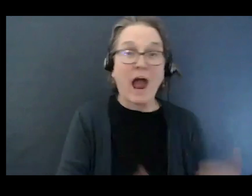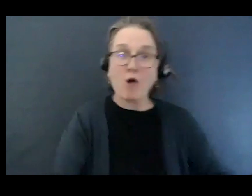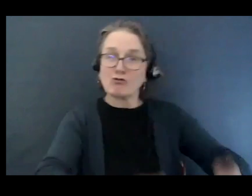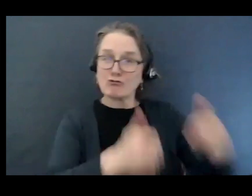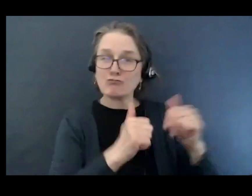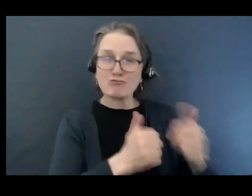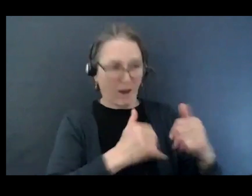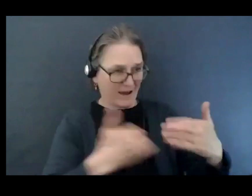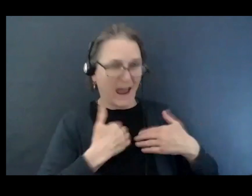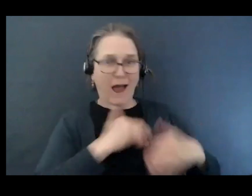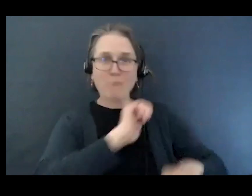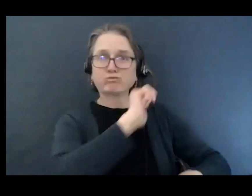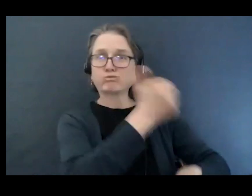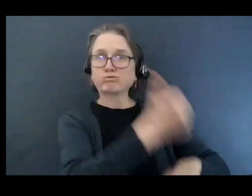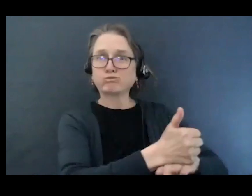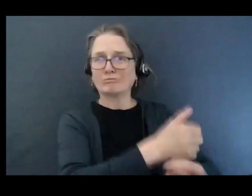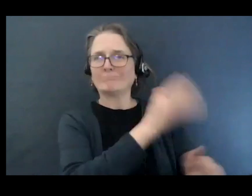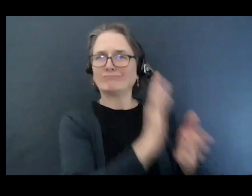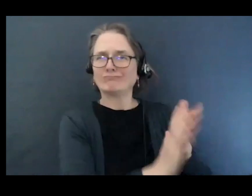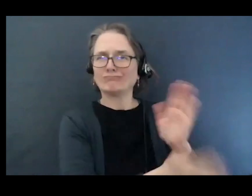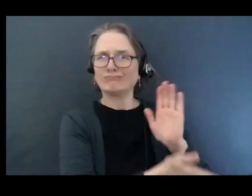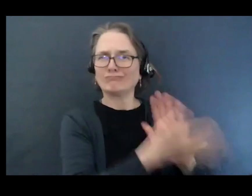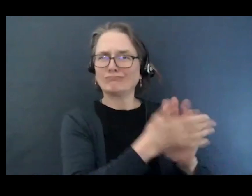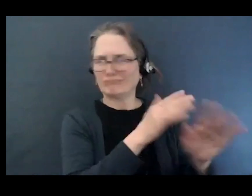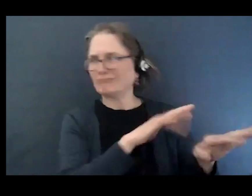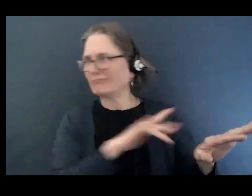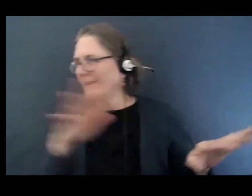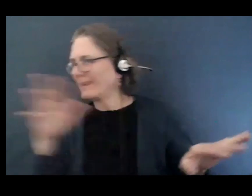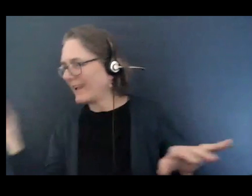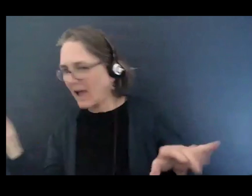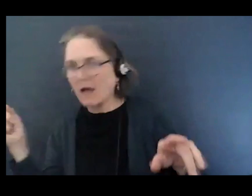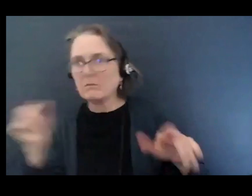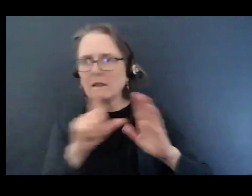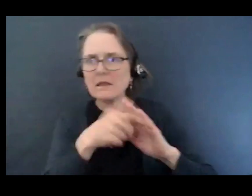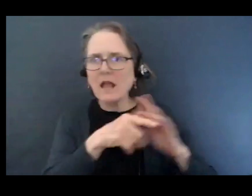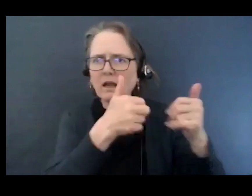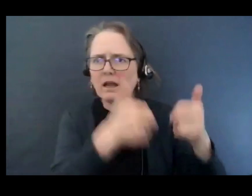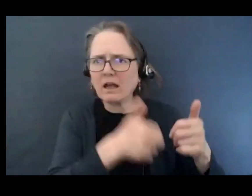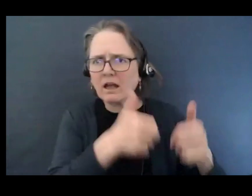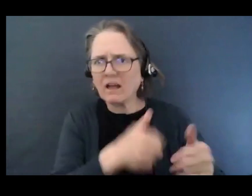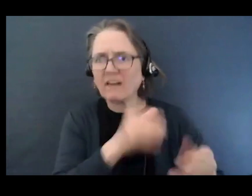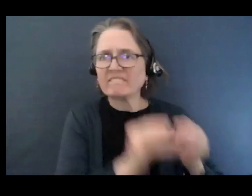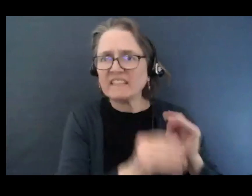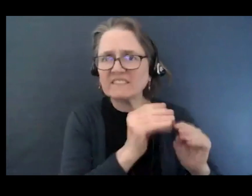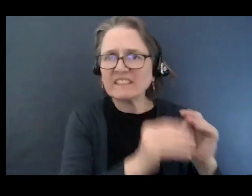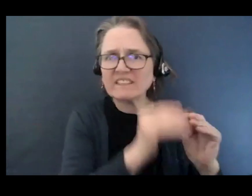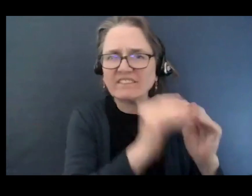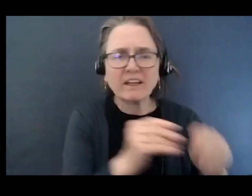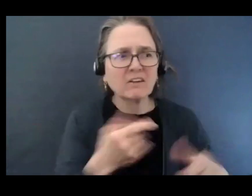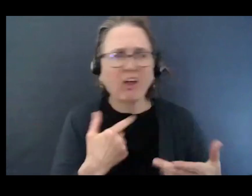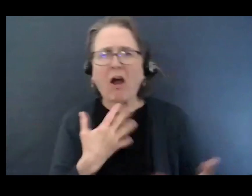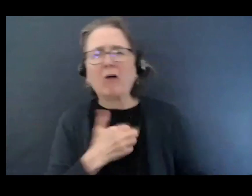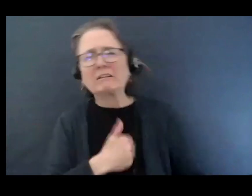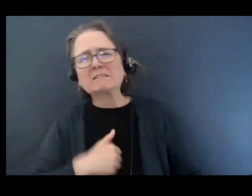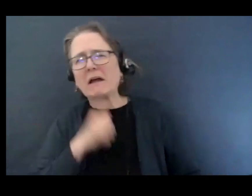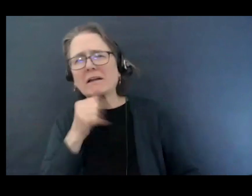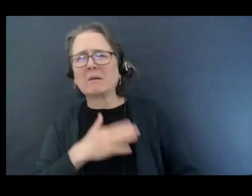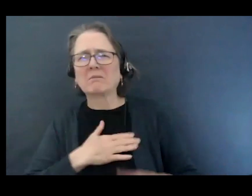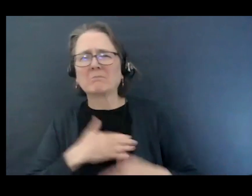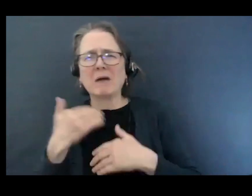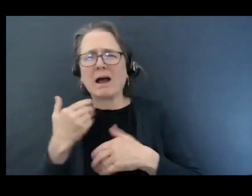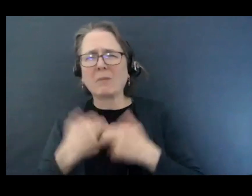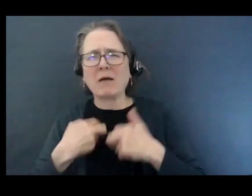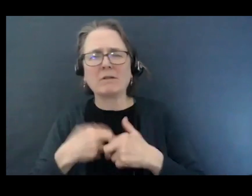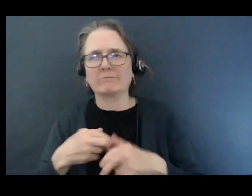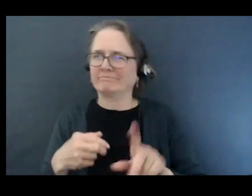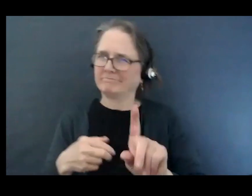connections. So once new and active transportation are prioritized, the staging process can begin.